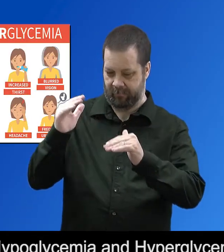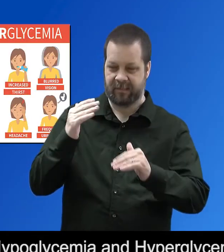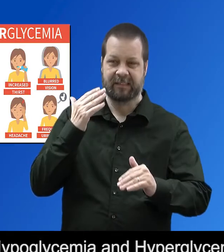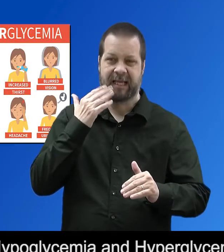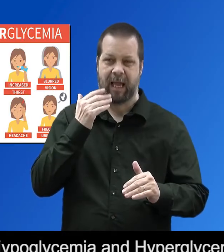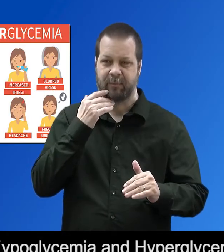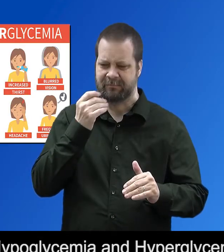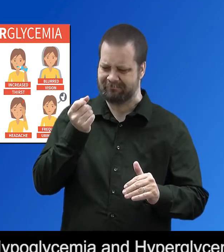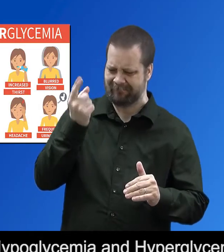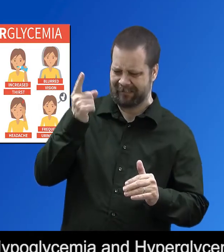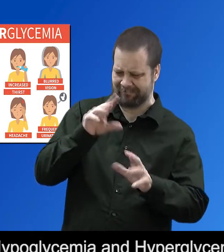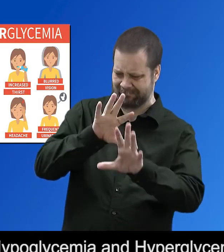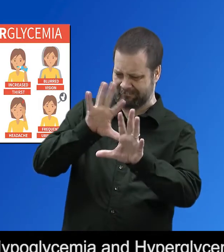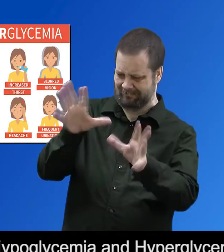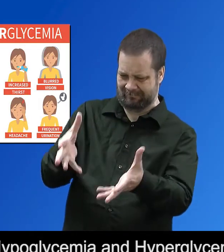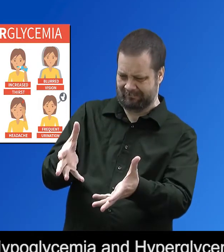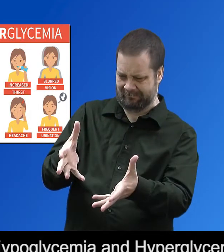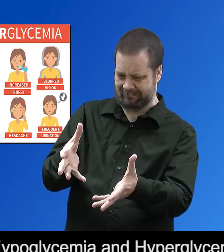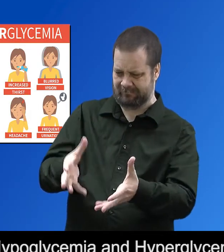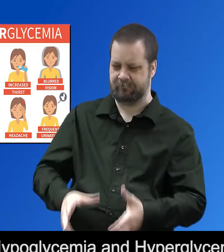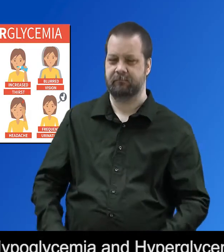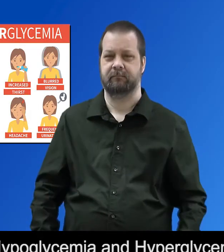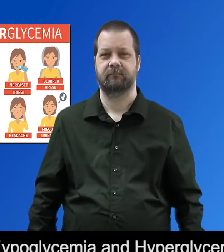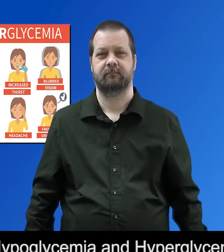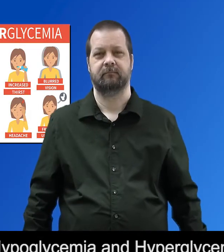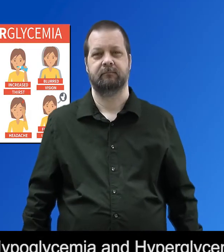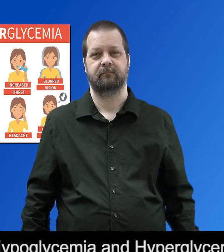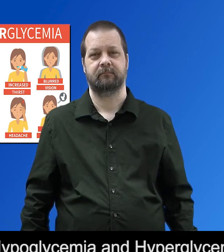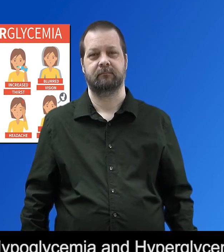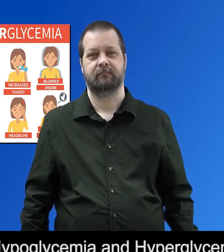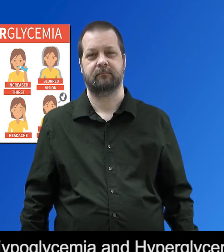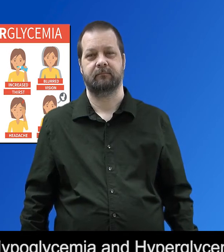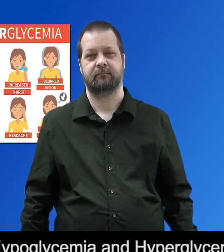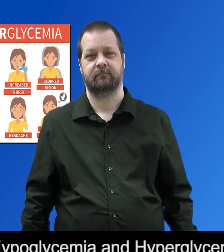Understanding hypoglycemia and hyperglycemia.